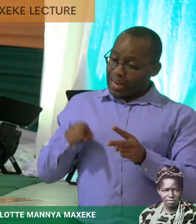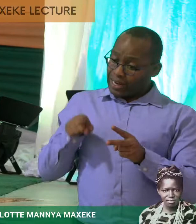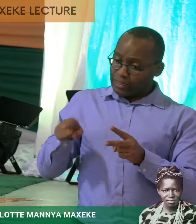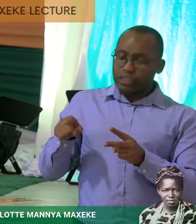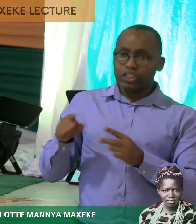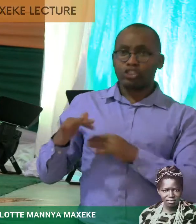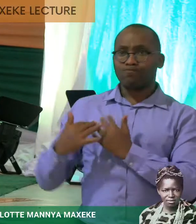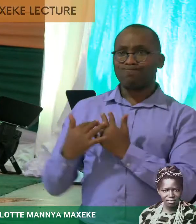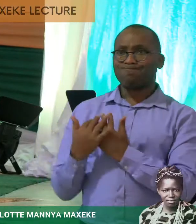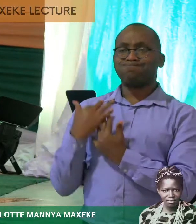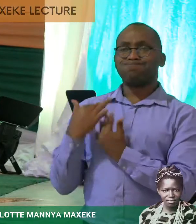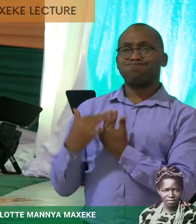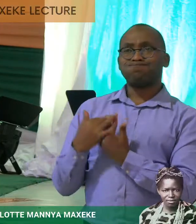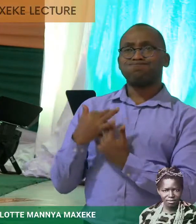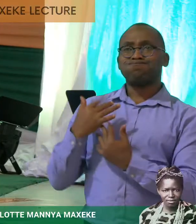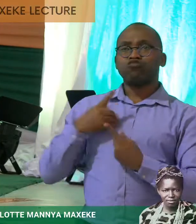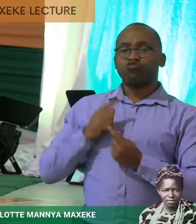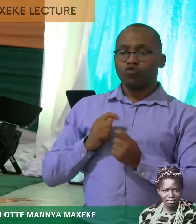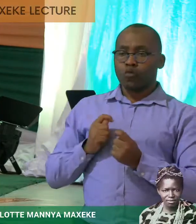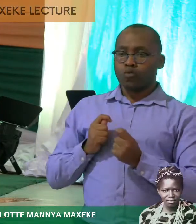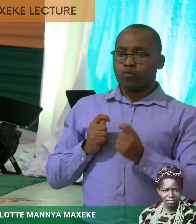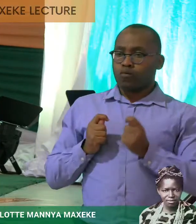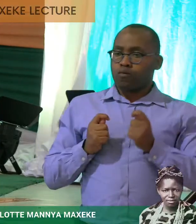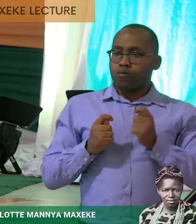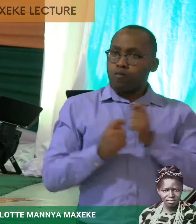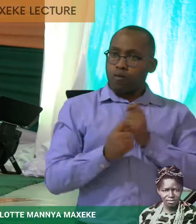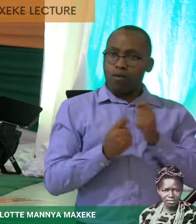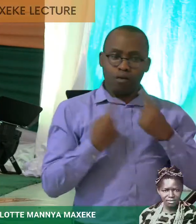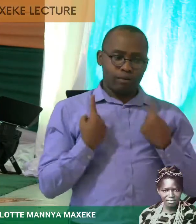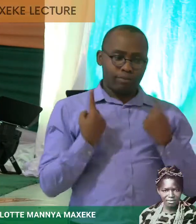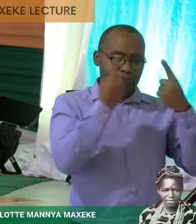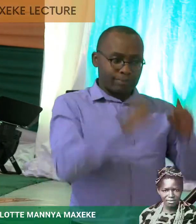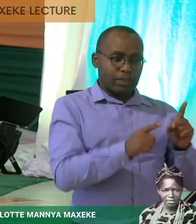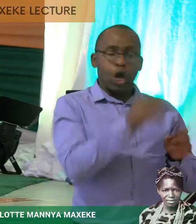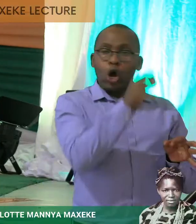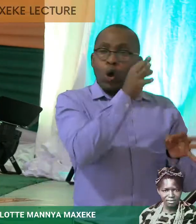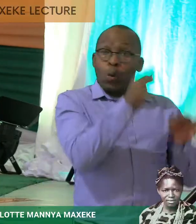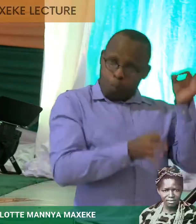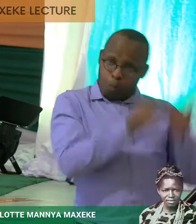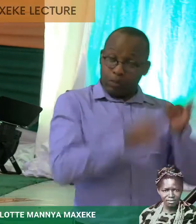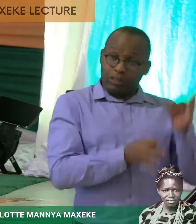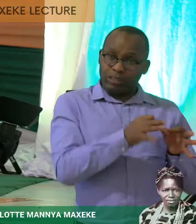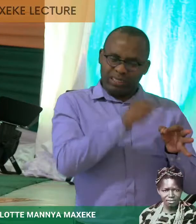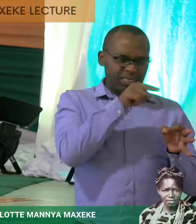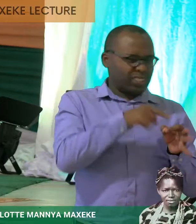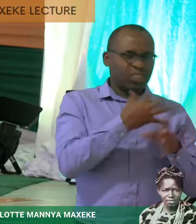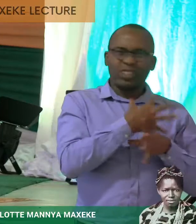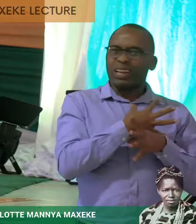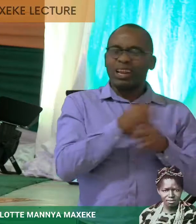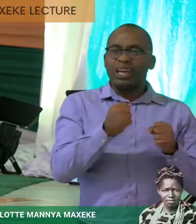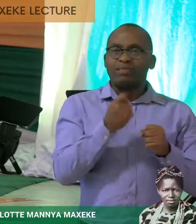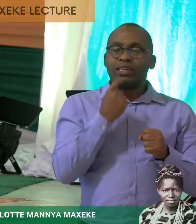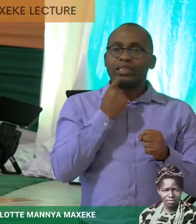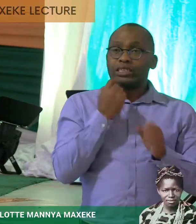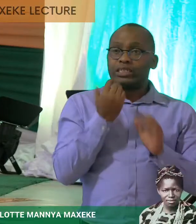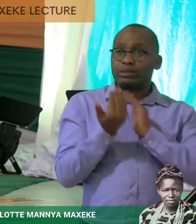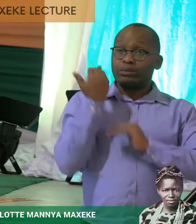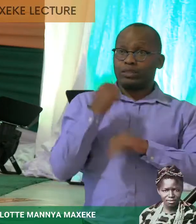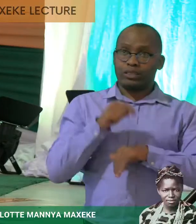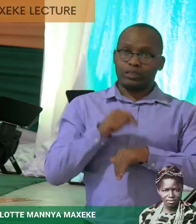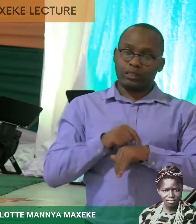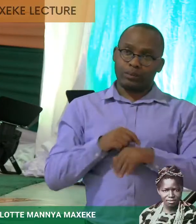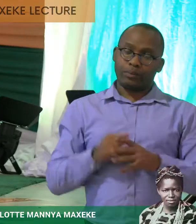eyayimhlaba ongcwele kubafazi ngelo xesha. Ndivumeleni ke ndiye kwisigaba esilandelayo eso